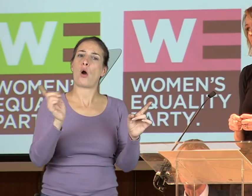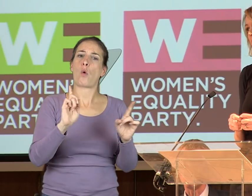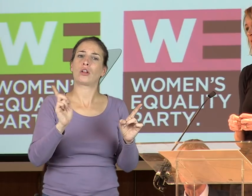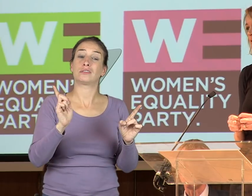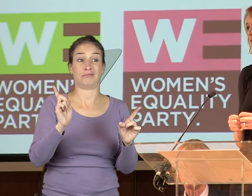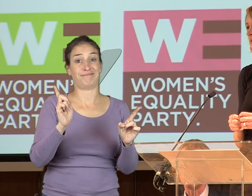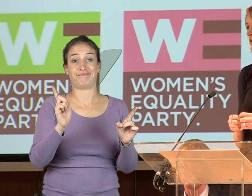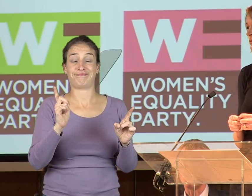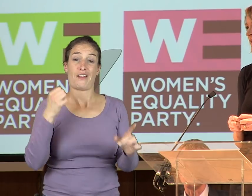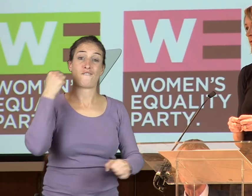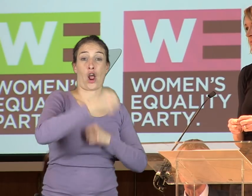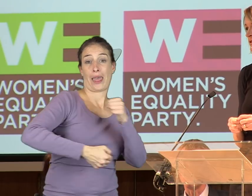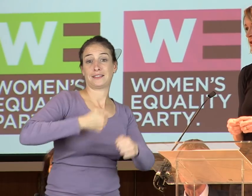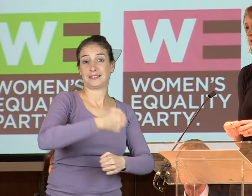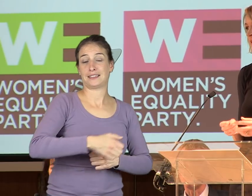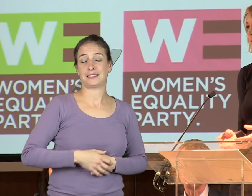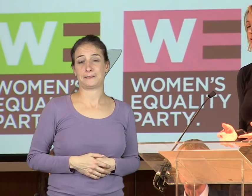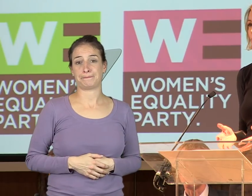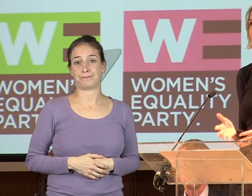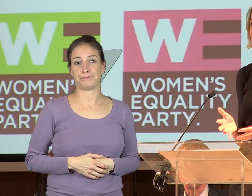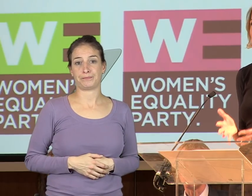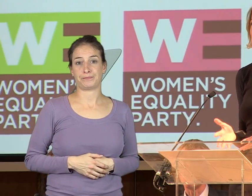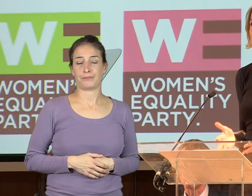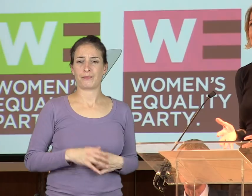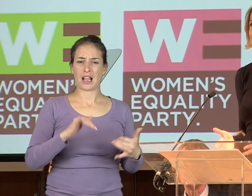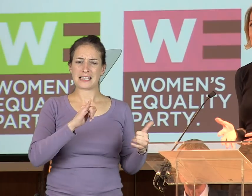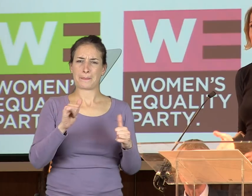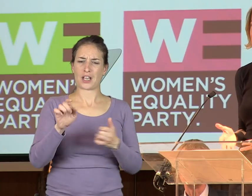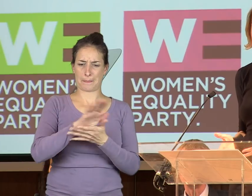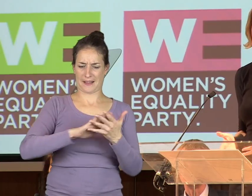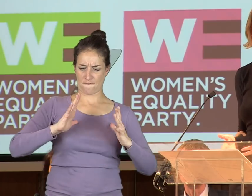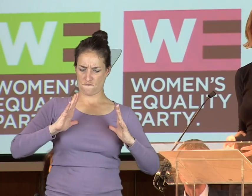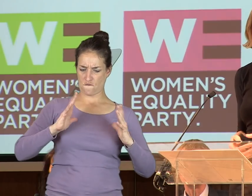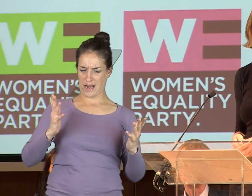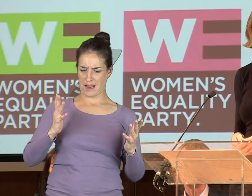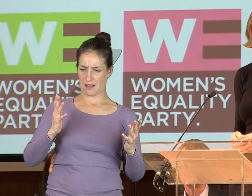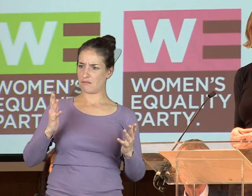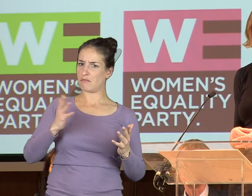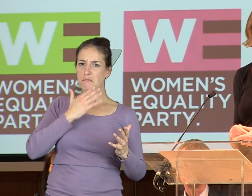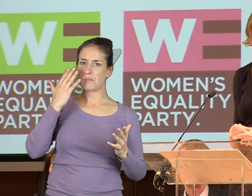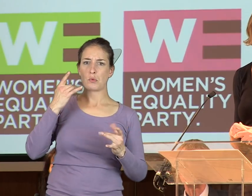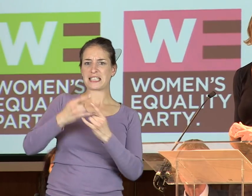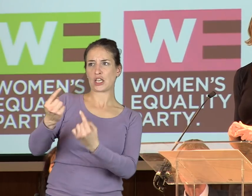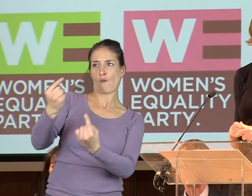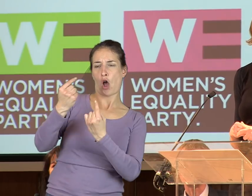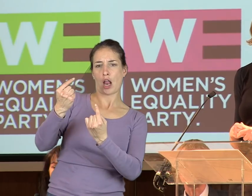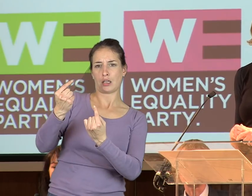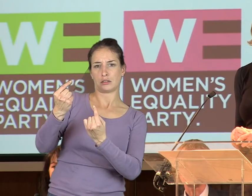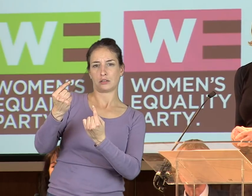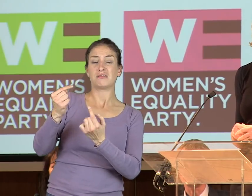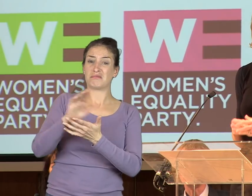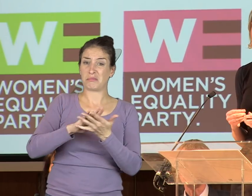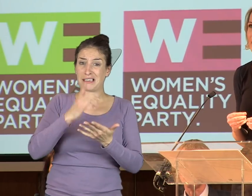Sometimes, feeling free from sexual violence means just being able to walk down the street in peace. Another of our members told